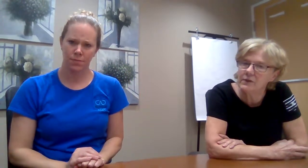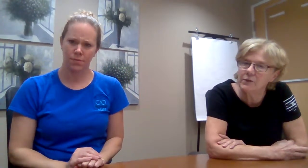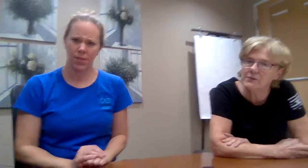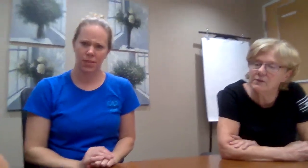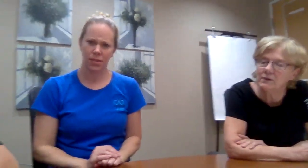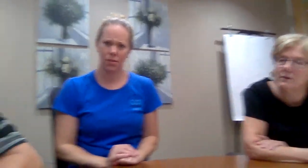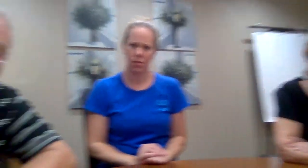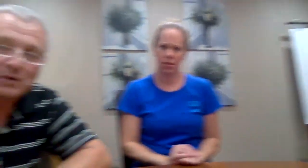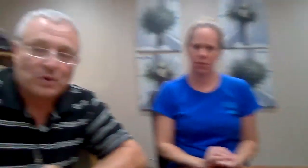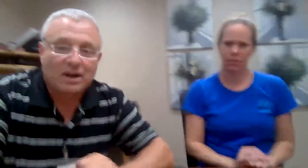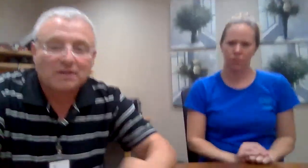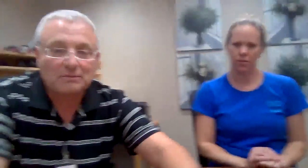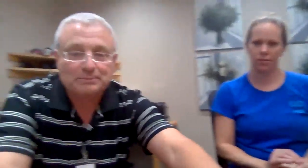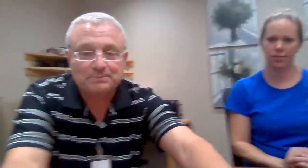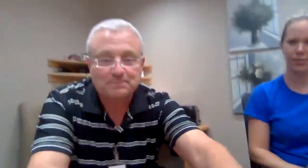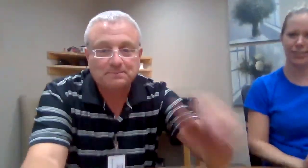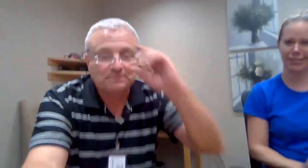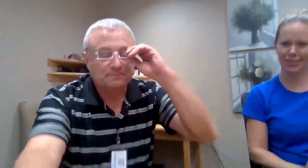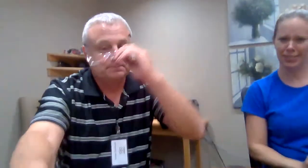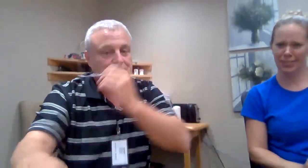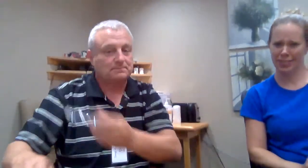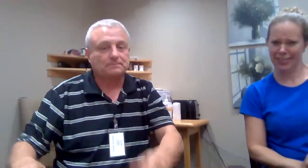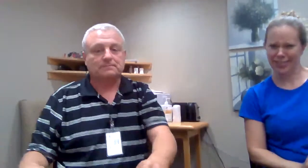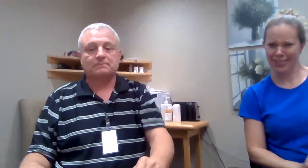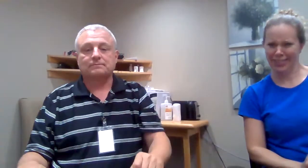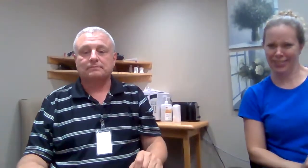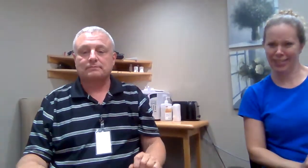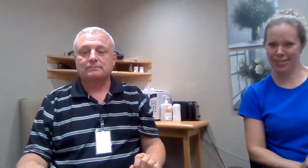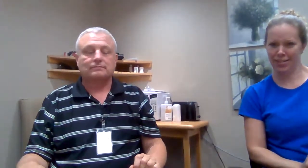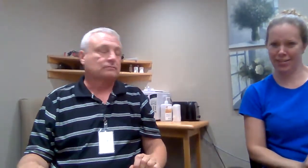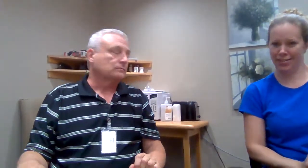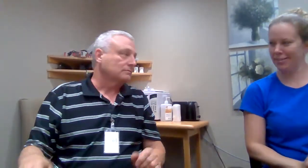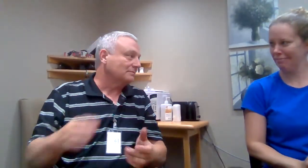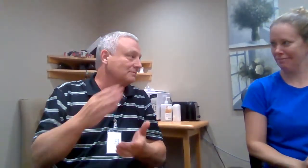Is there another question? Well,